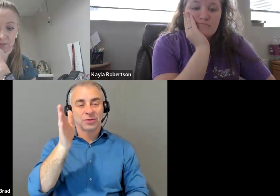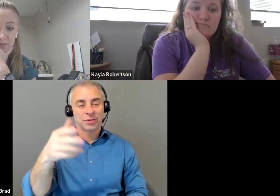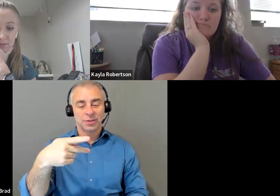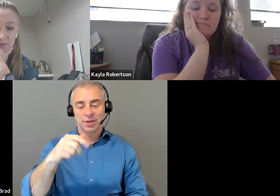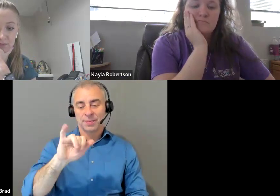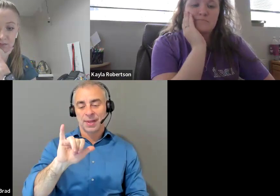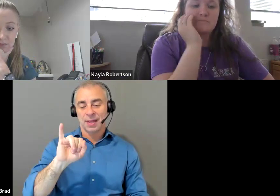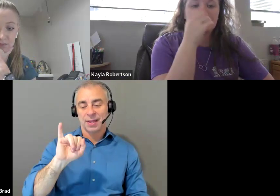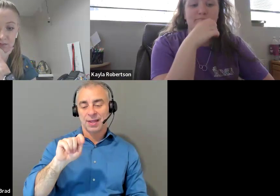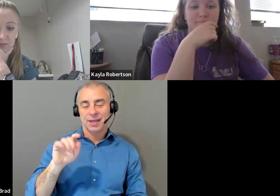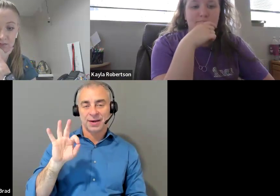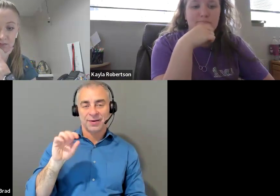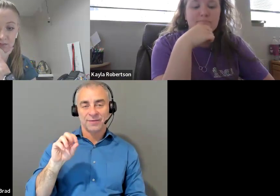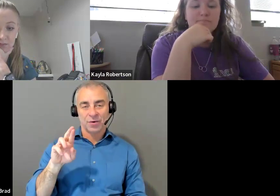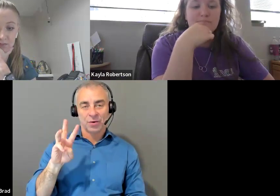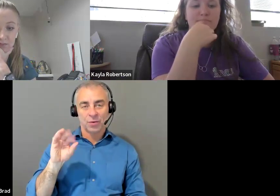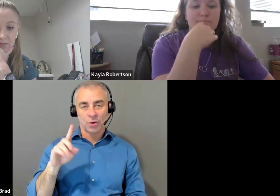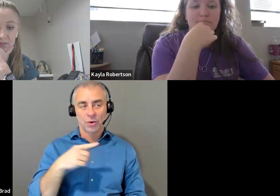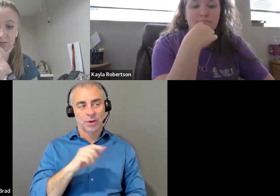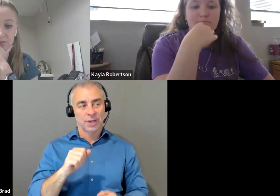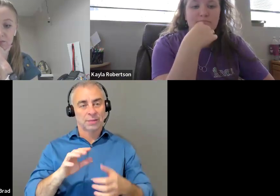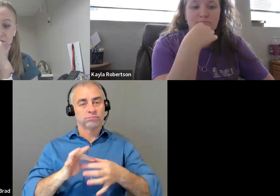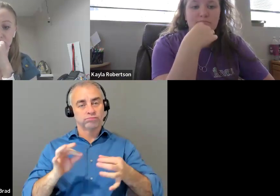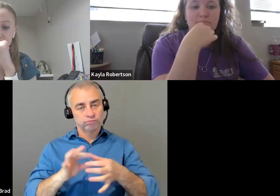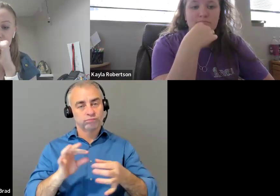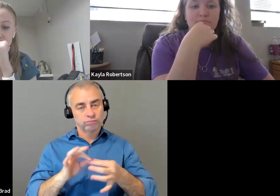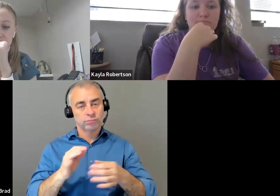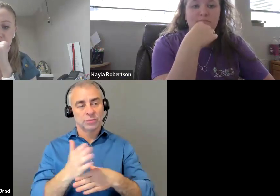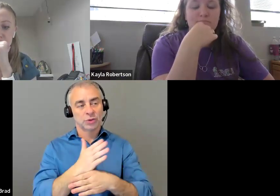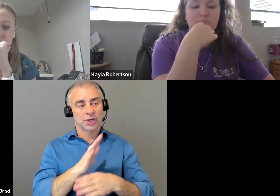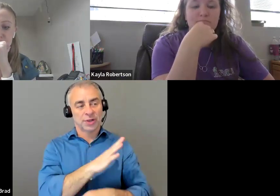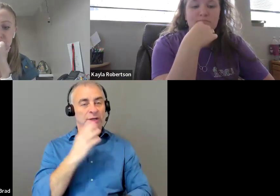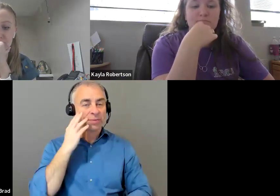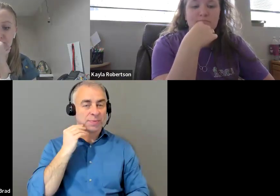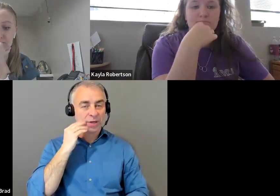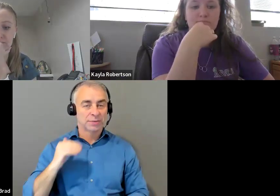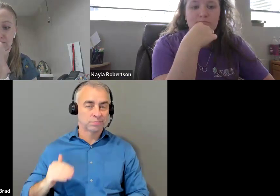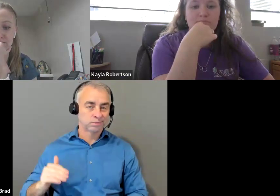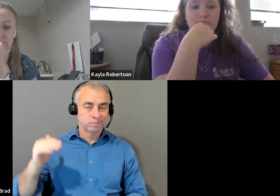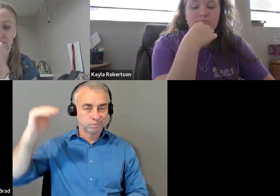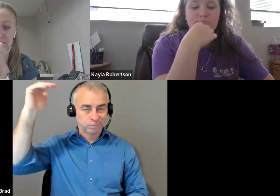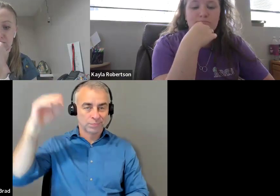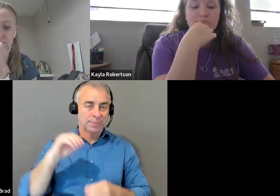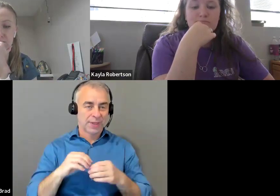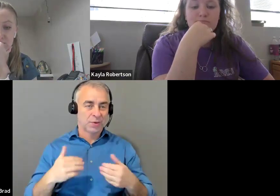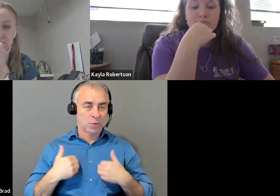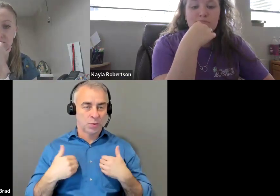talk about their experiences coming through, that kind of youth program,